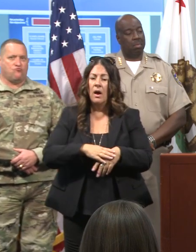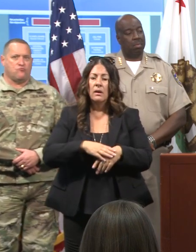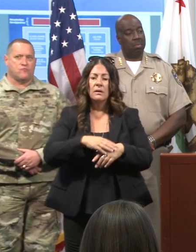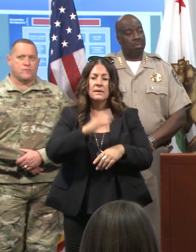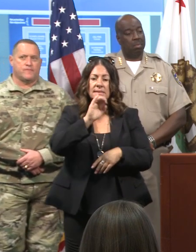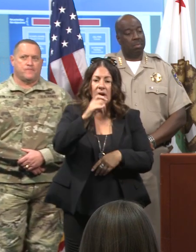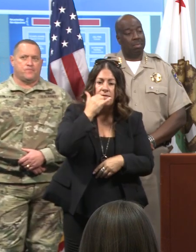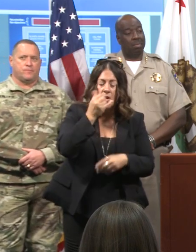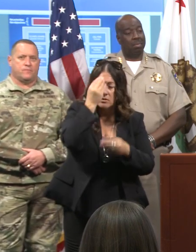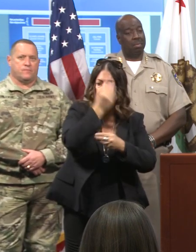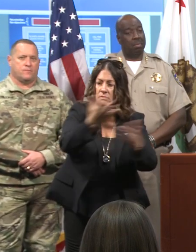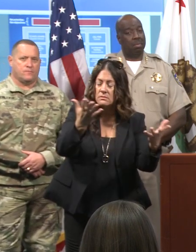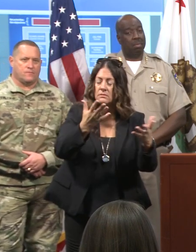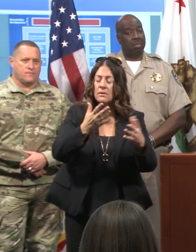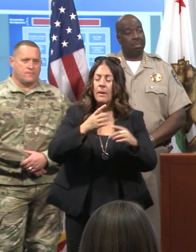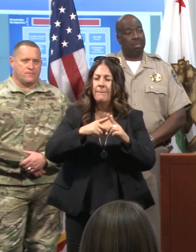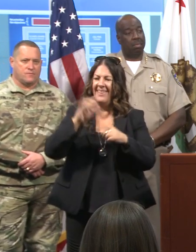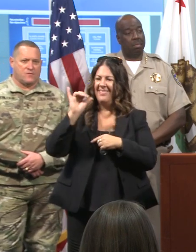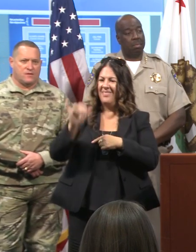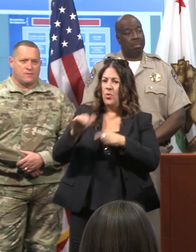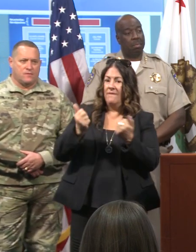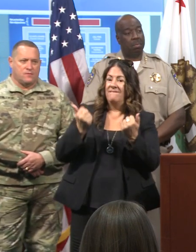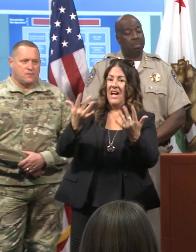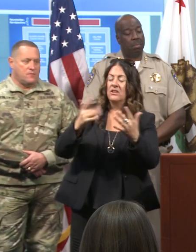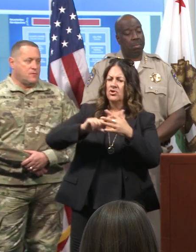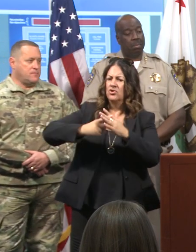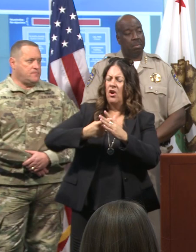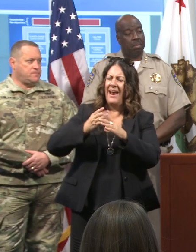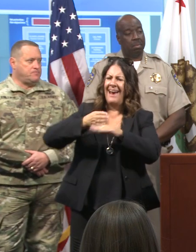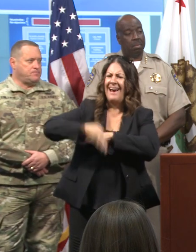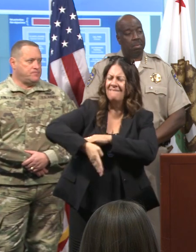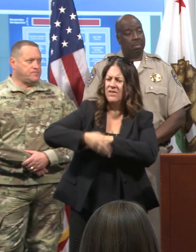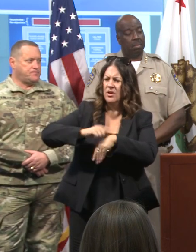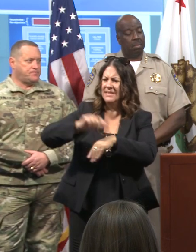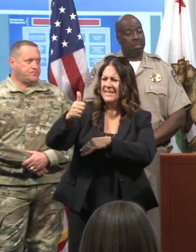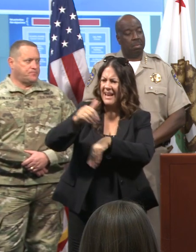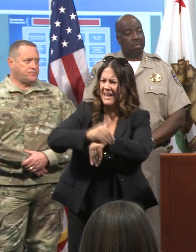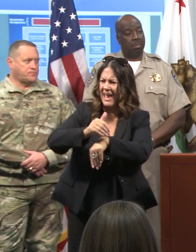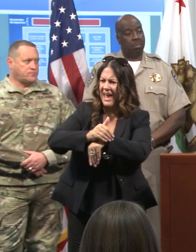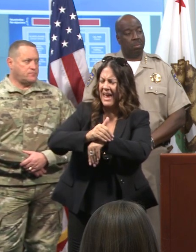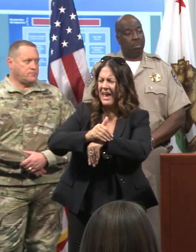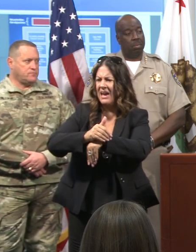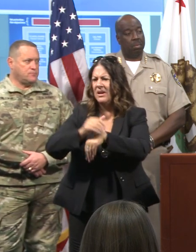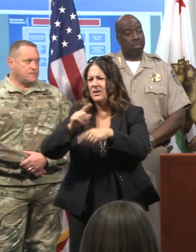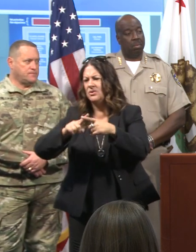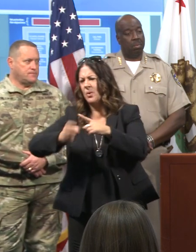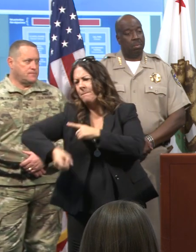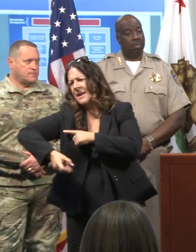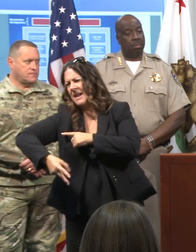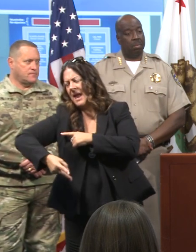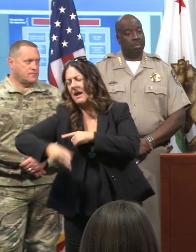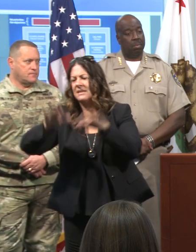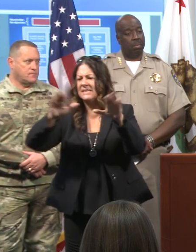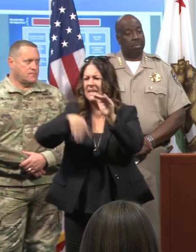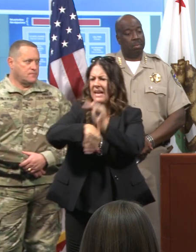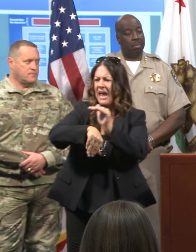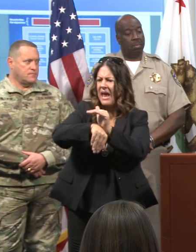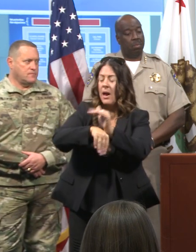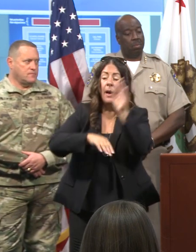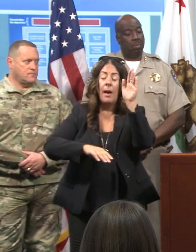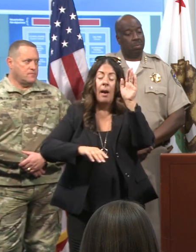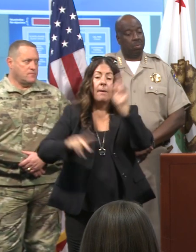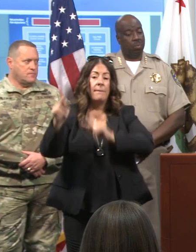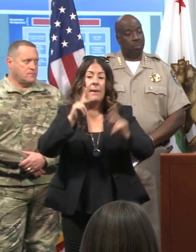But understand, these fires started after 10 o'clock, around midnight, on a Sunday night. People are sleeping,